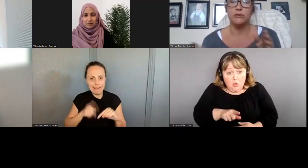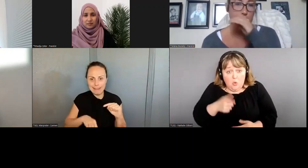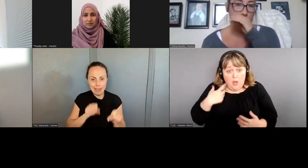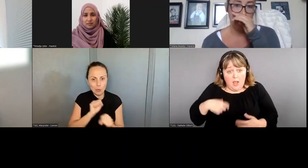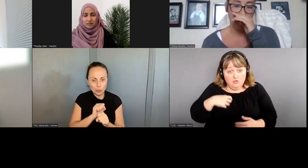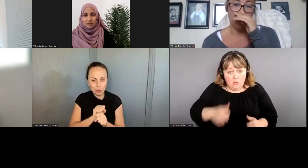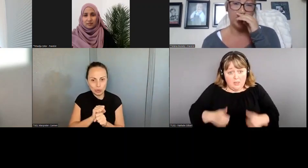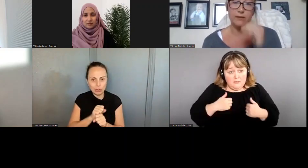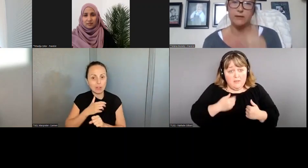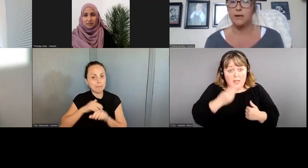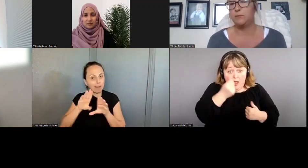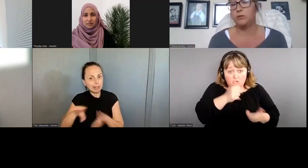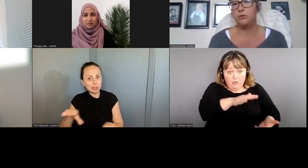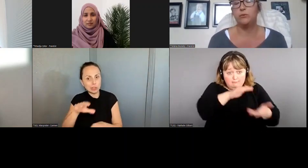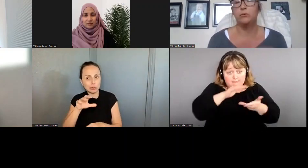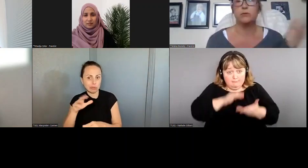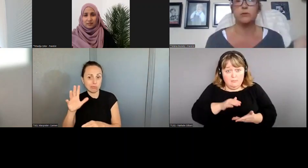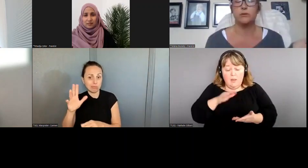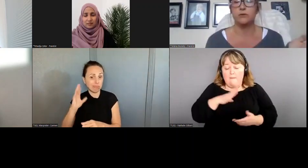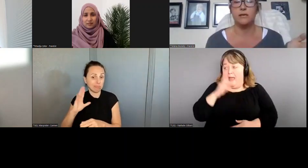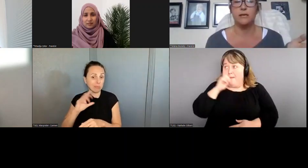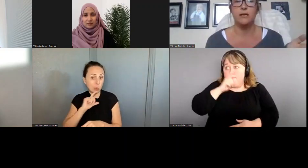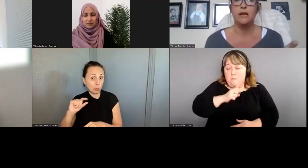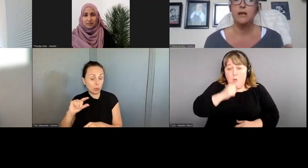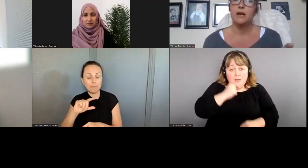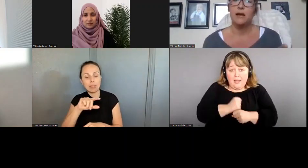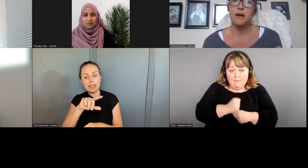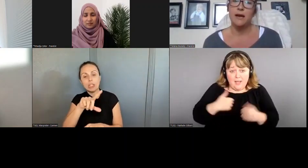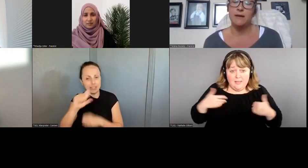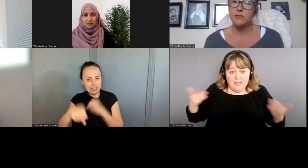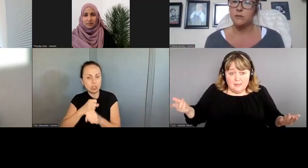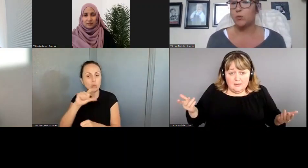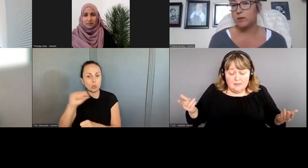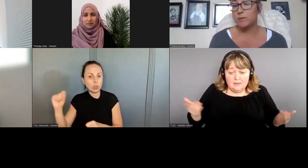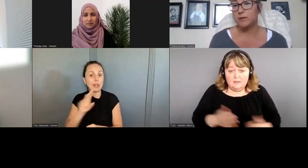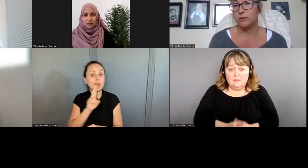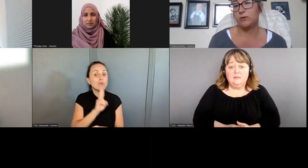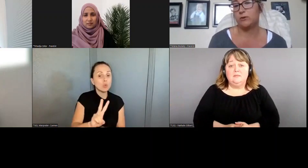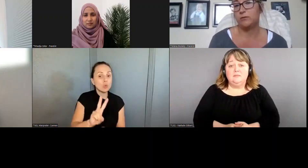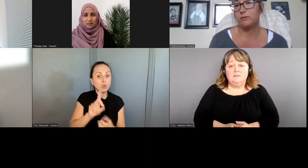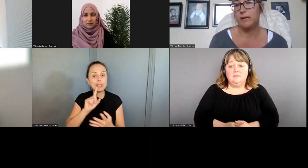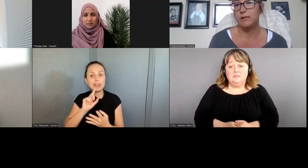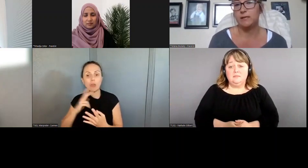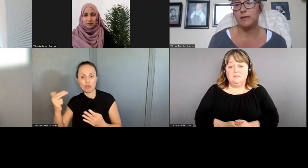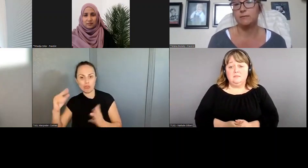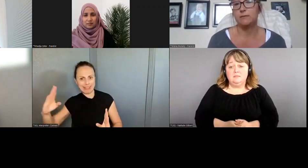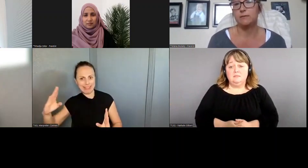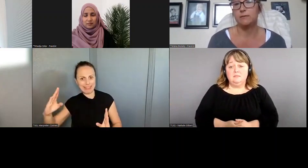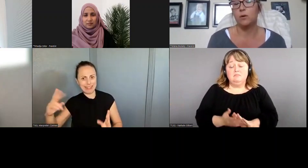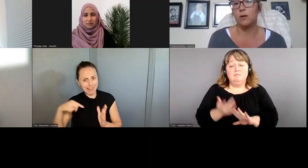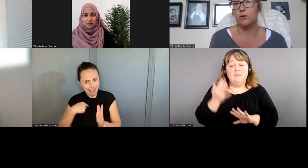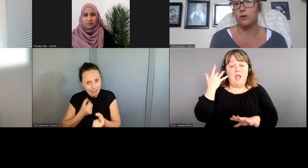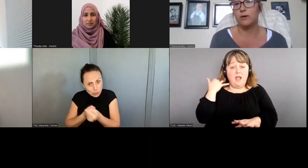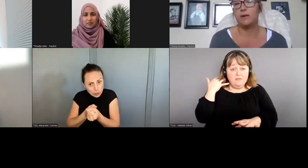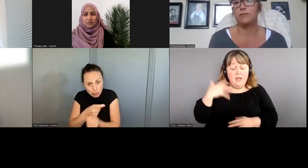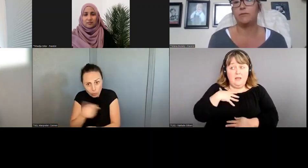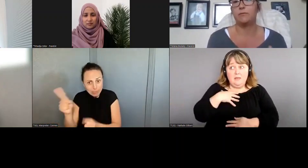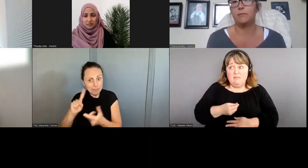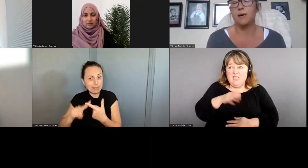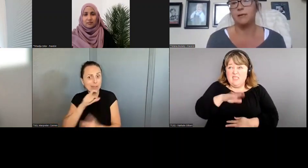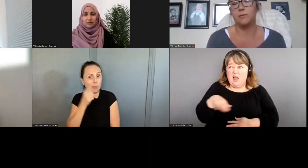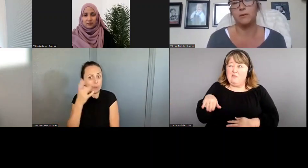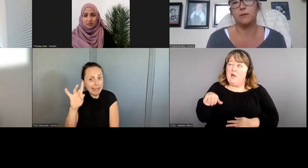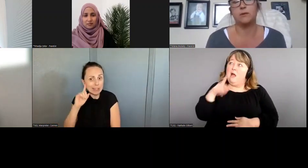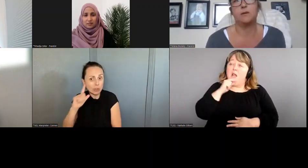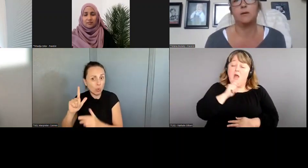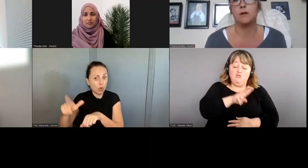my children are ages, well, at the time 2 to 13, and I have to support them until they're 18 or longer if